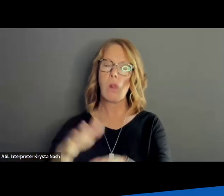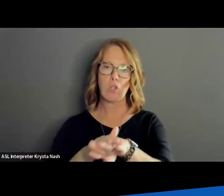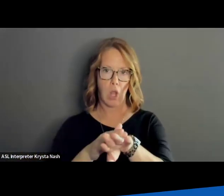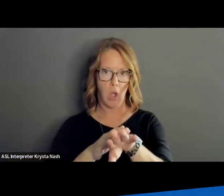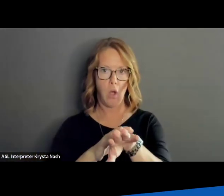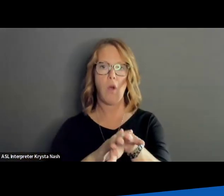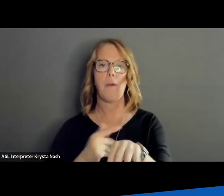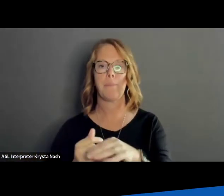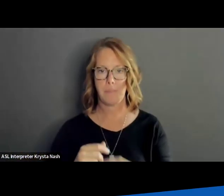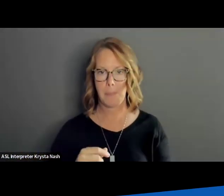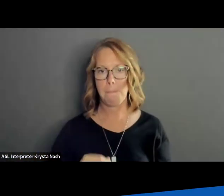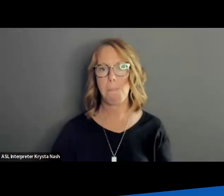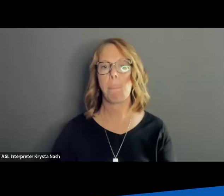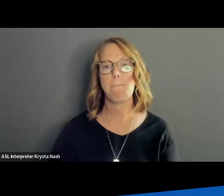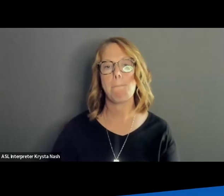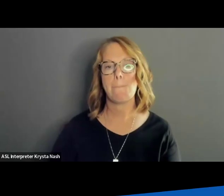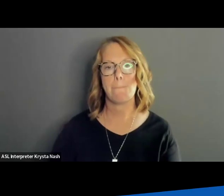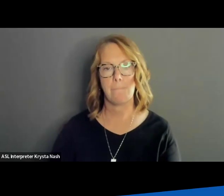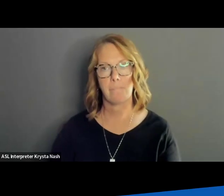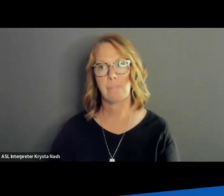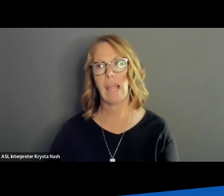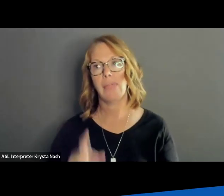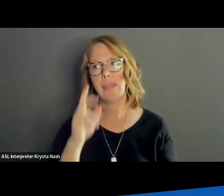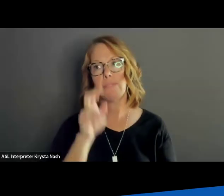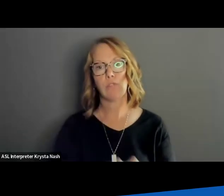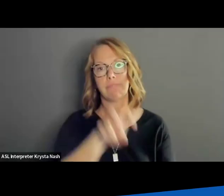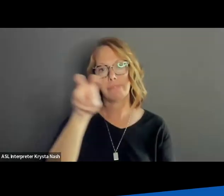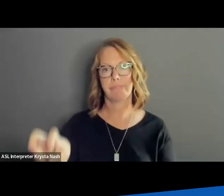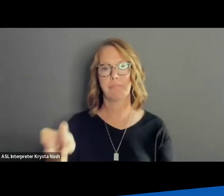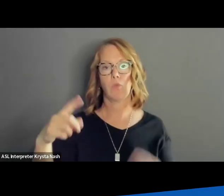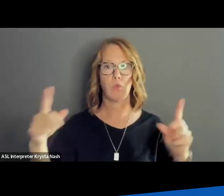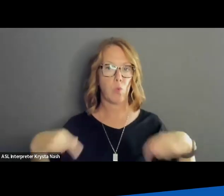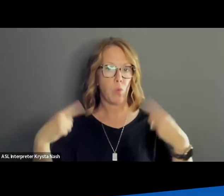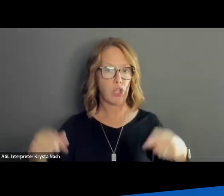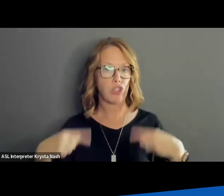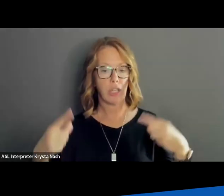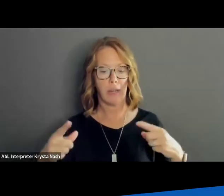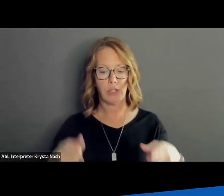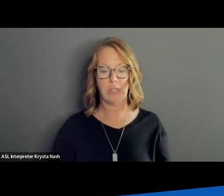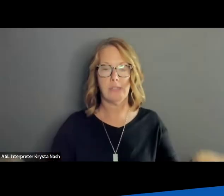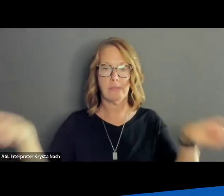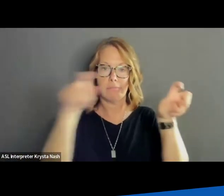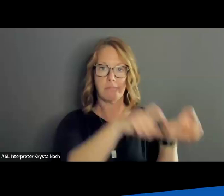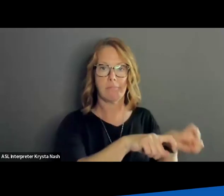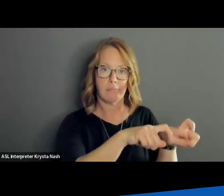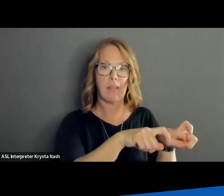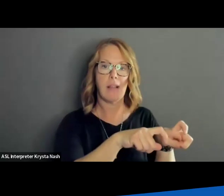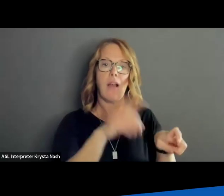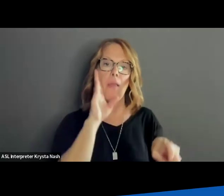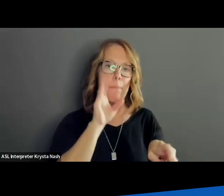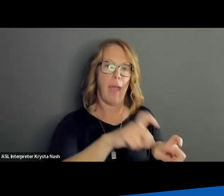slowly done. And then if they're going to, you're going to transfer them to a wheelchair, you need to hang their legs over the side of the bed